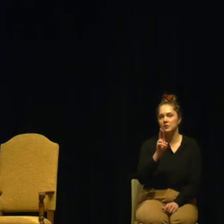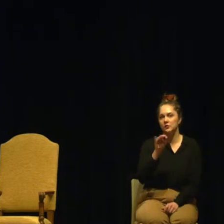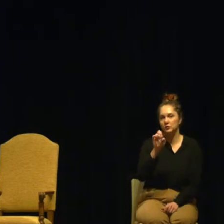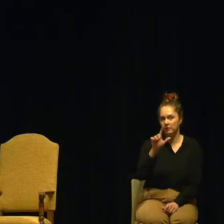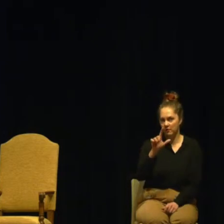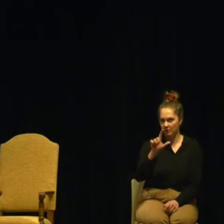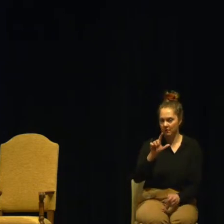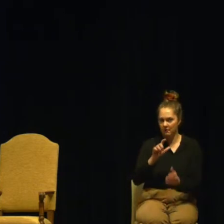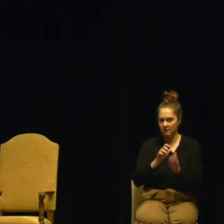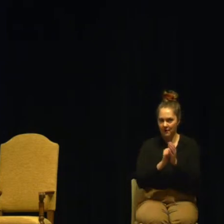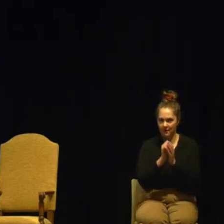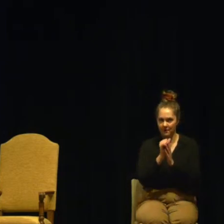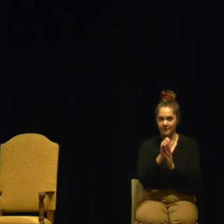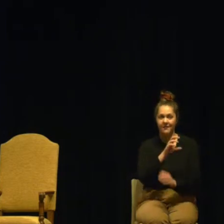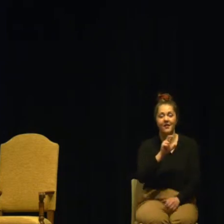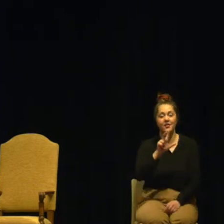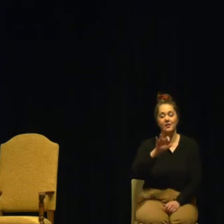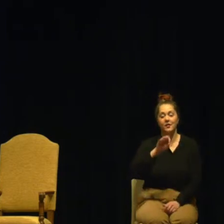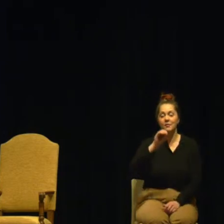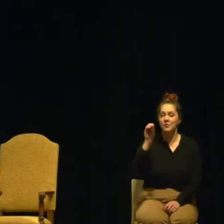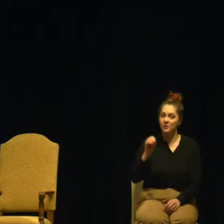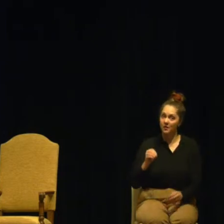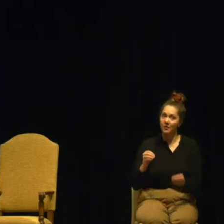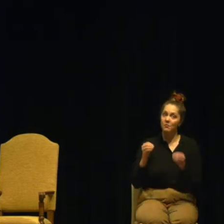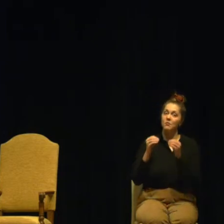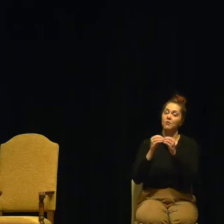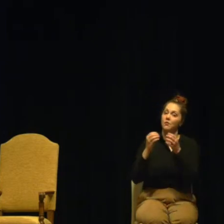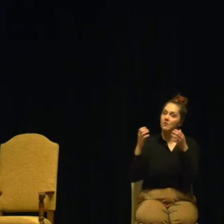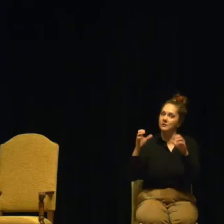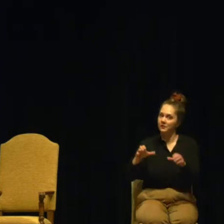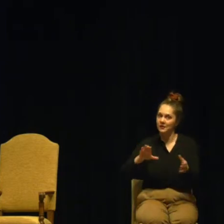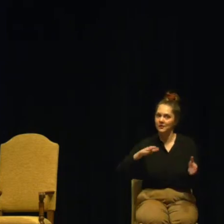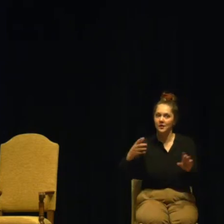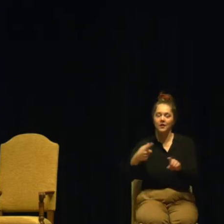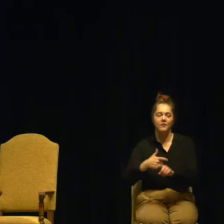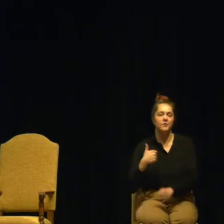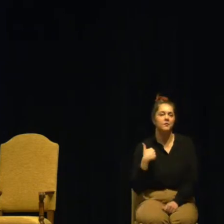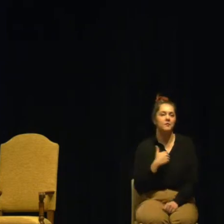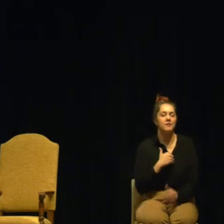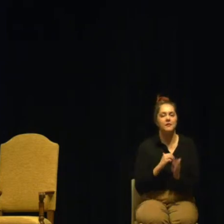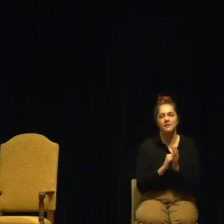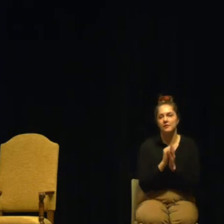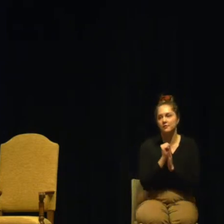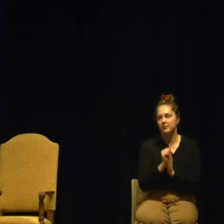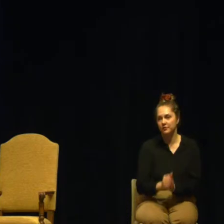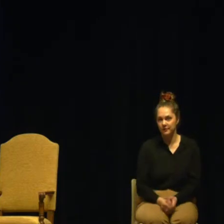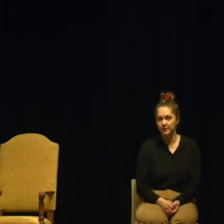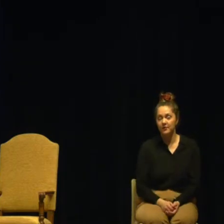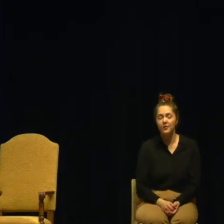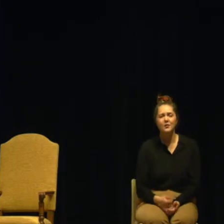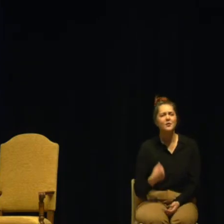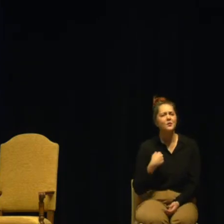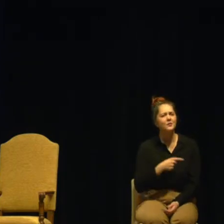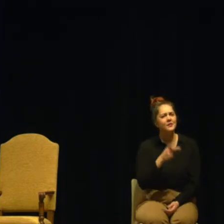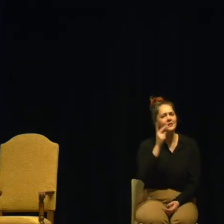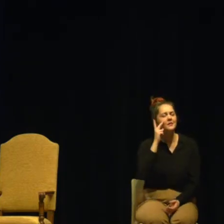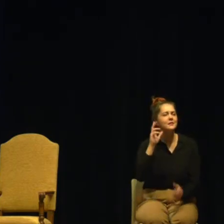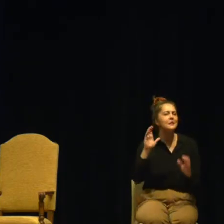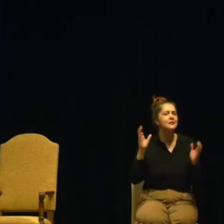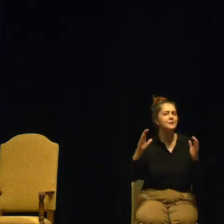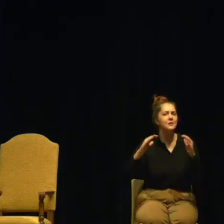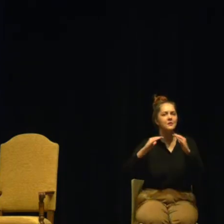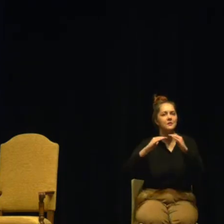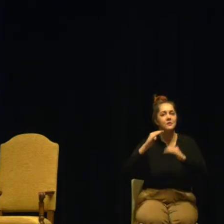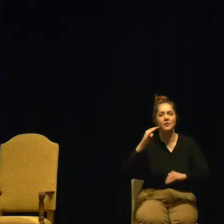and 39% more likely to die from breast cancer. We see similar